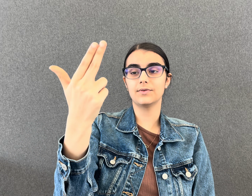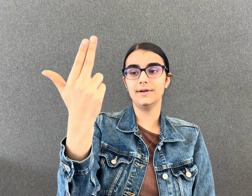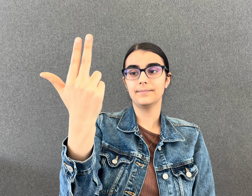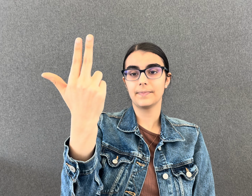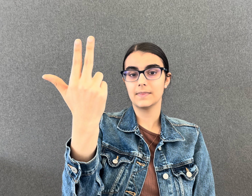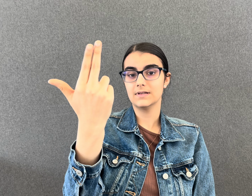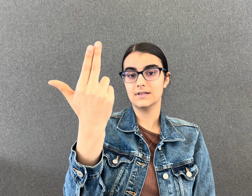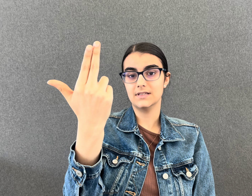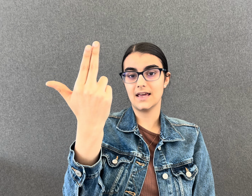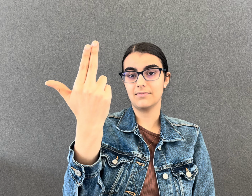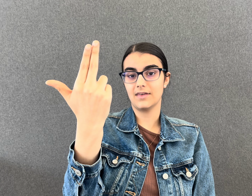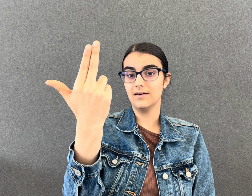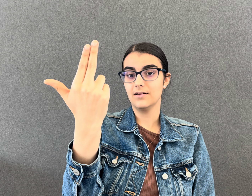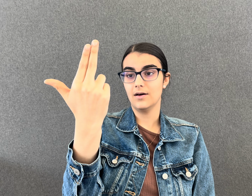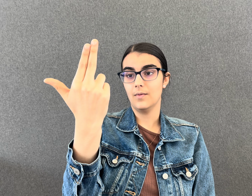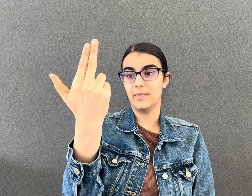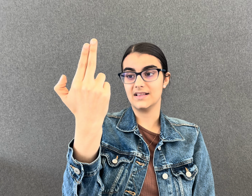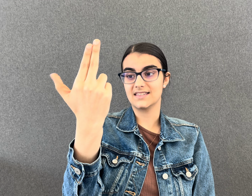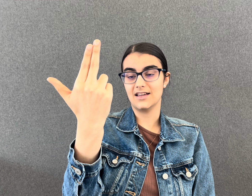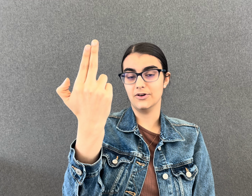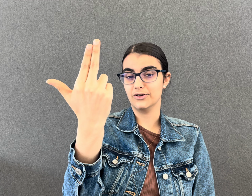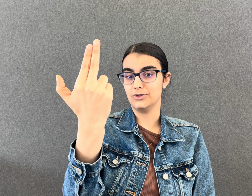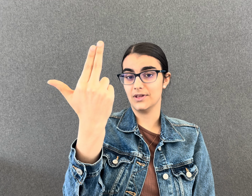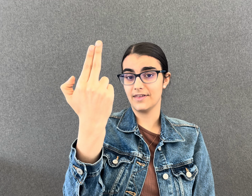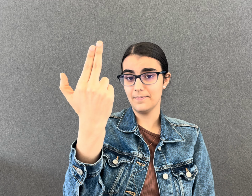23, same thing, but instead you're gonna do the thumb.